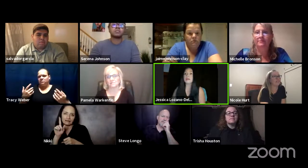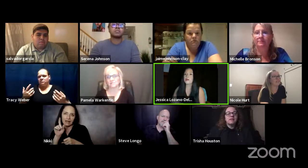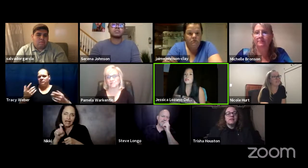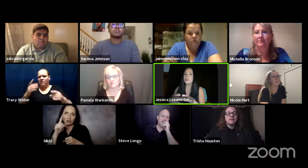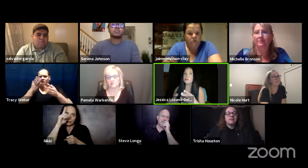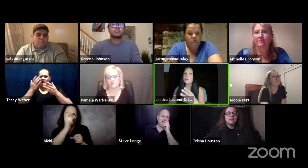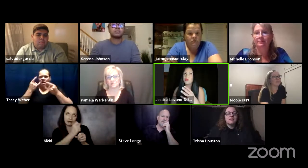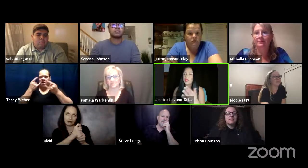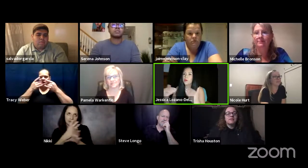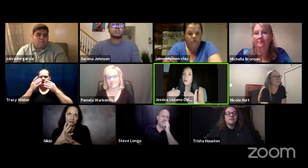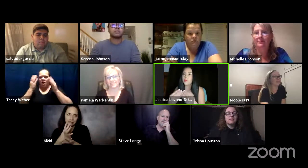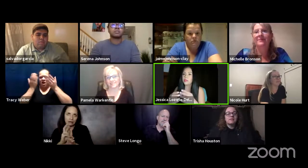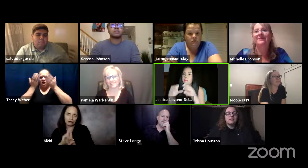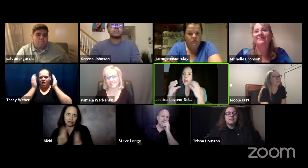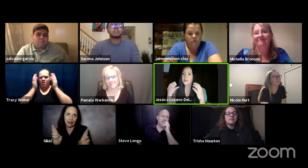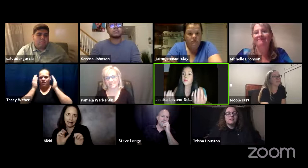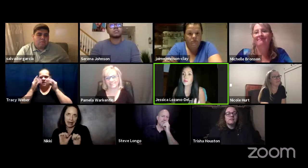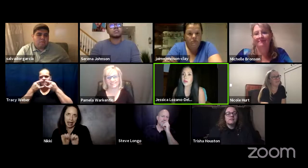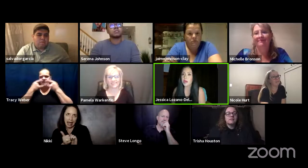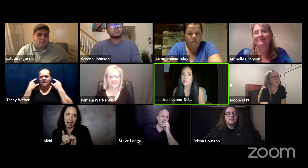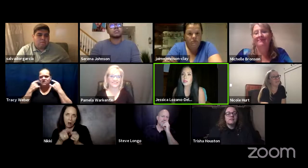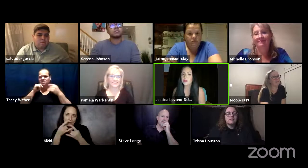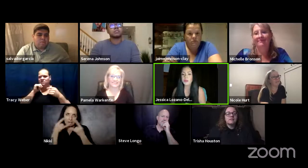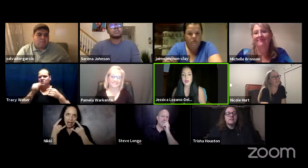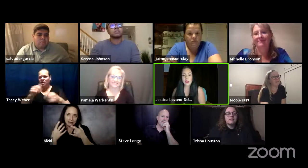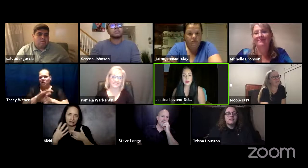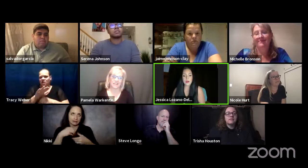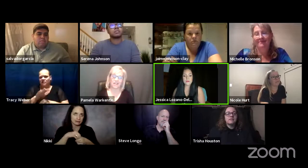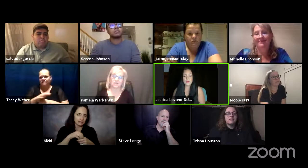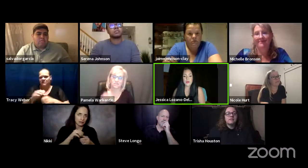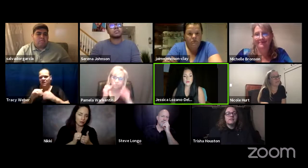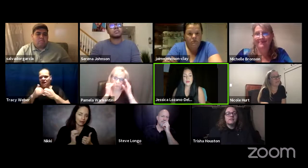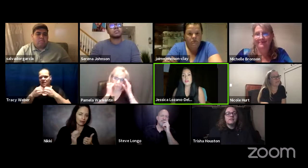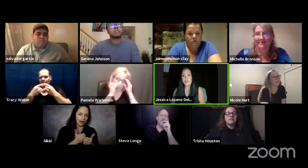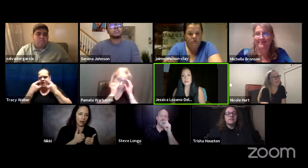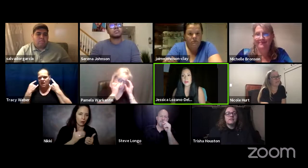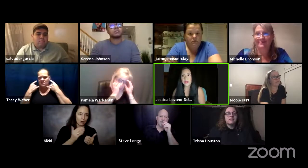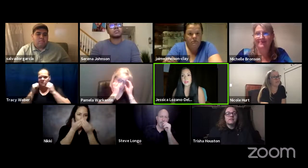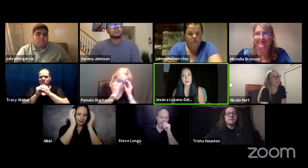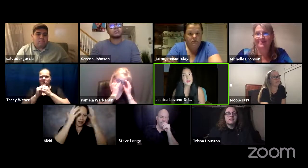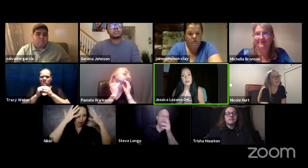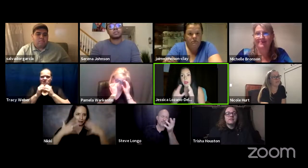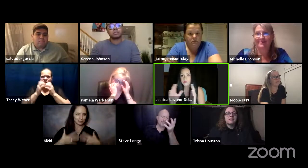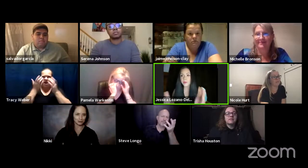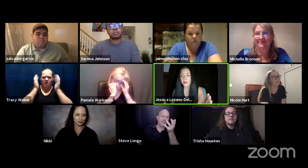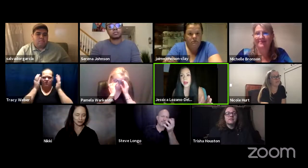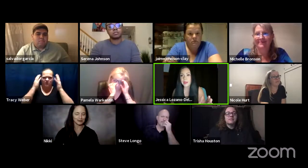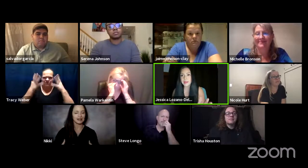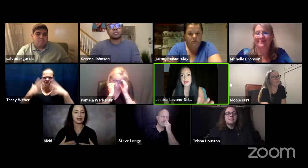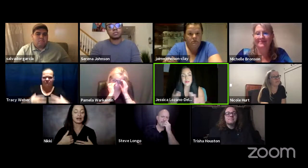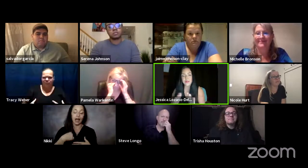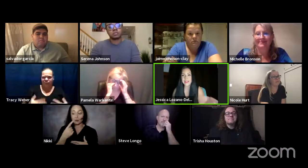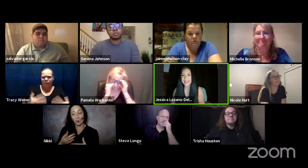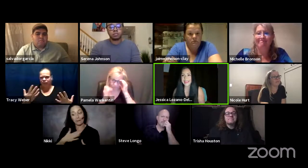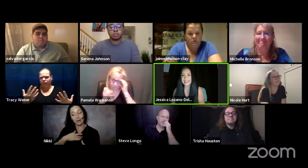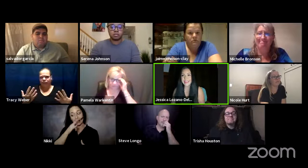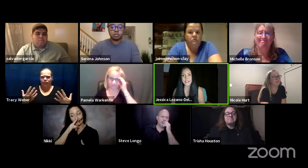how to incorporate the mask with our costume. My children, I told them, you have to wear your mask if you want to get candy.